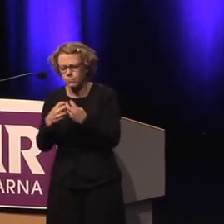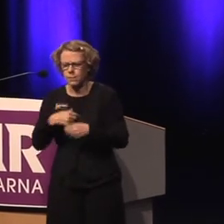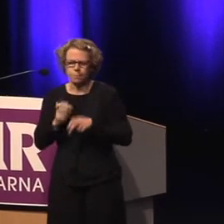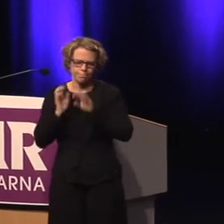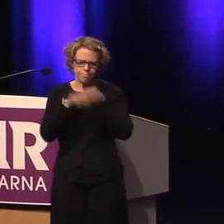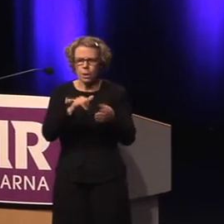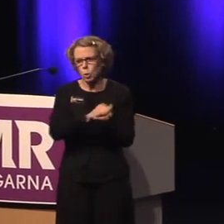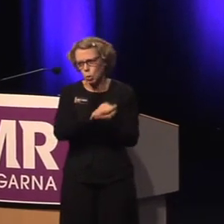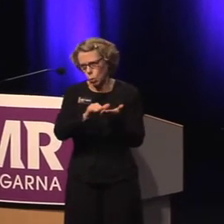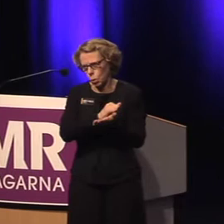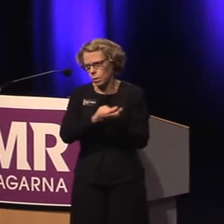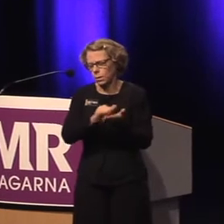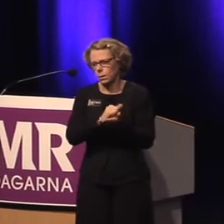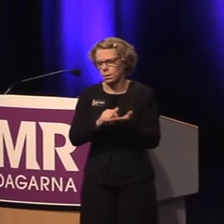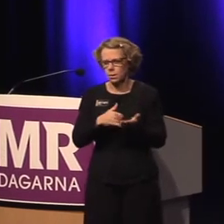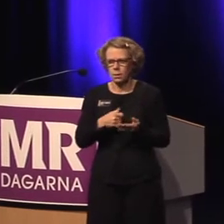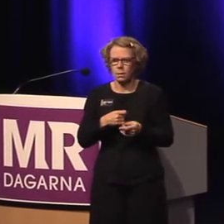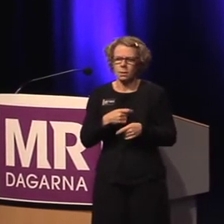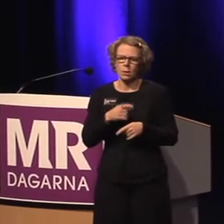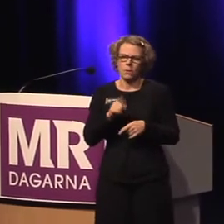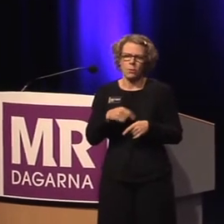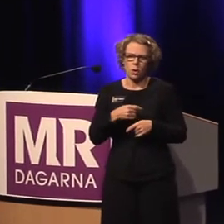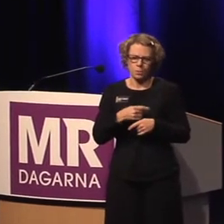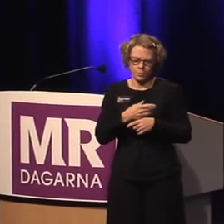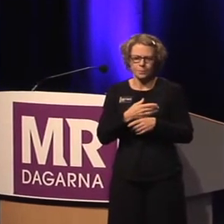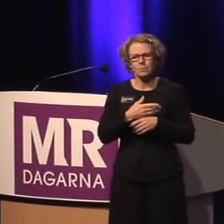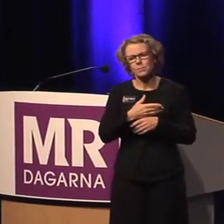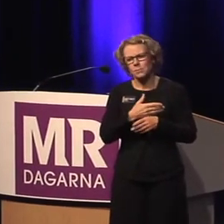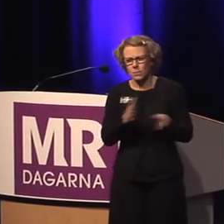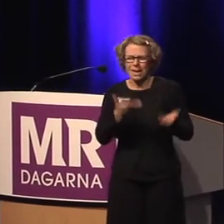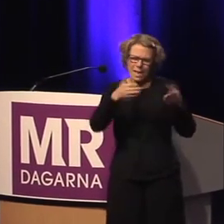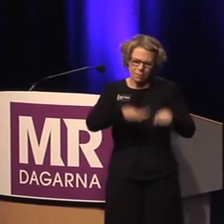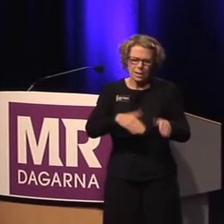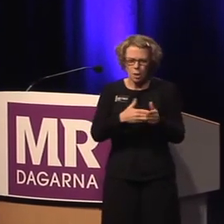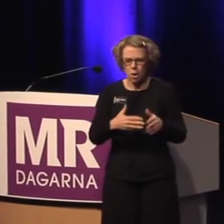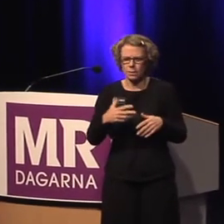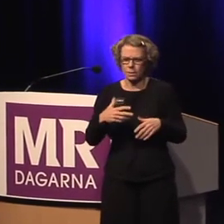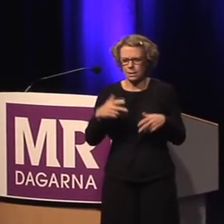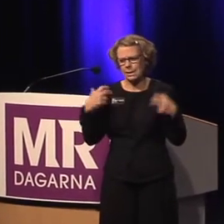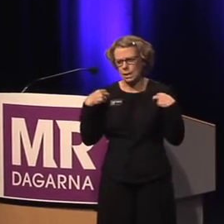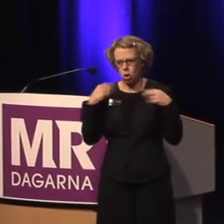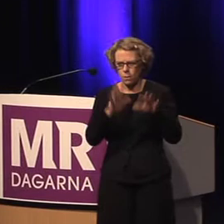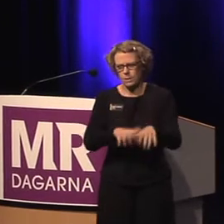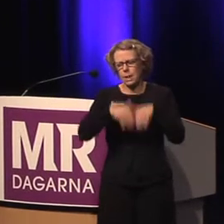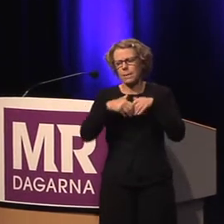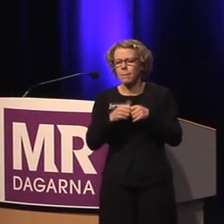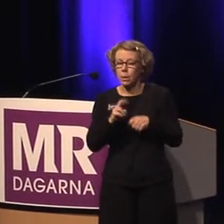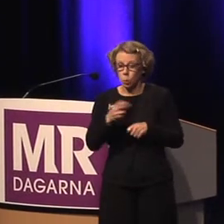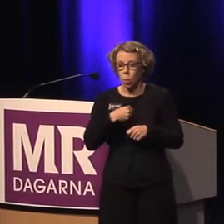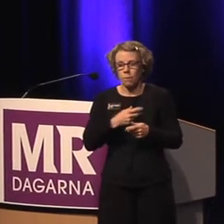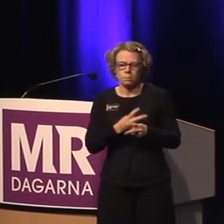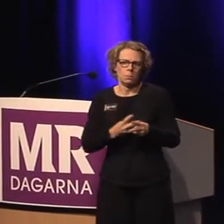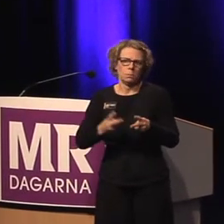York and for the opening up of the General Assembly. But this year it was something even larger. It was